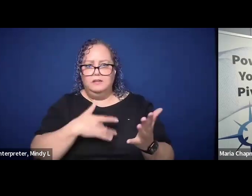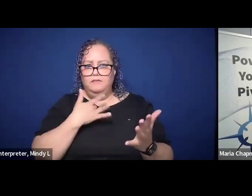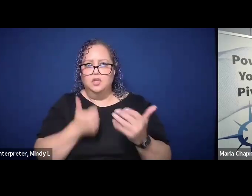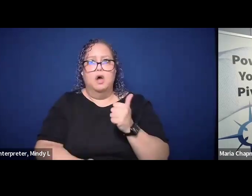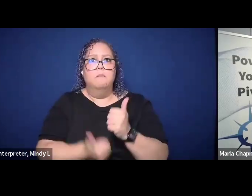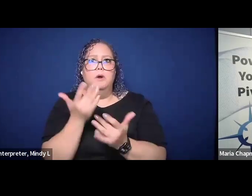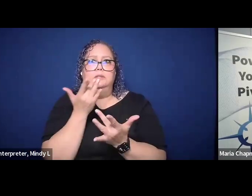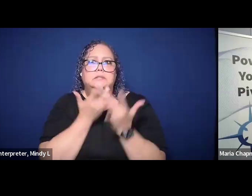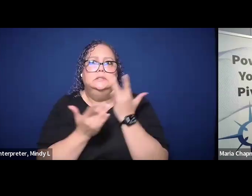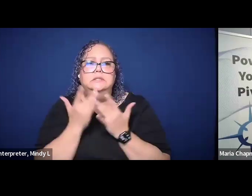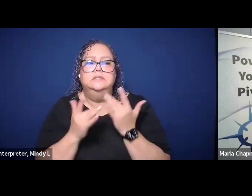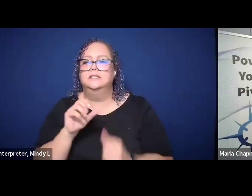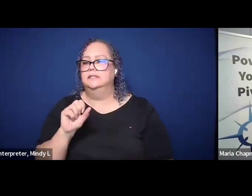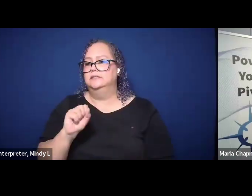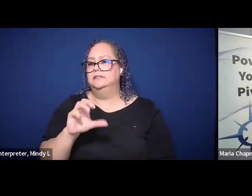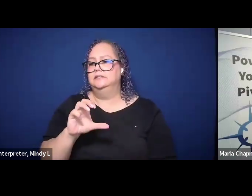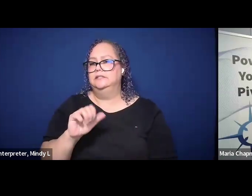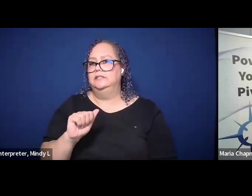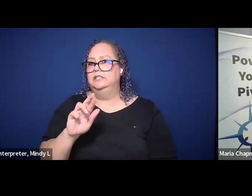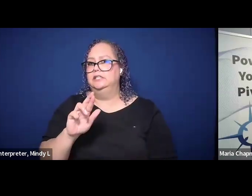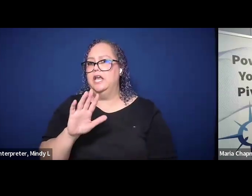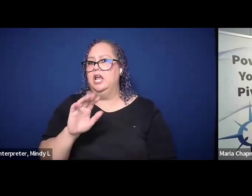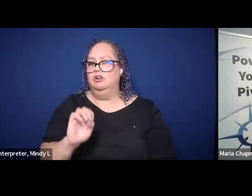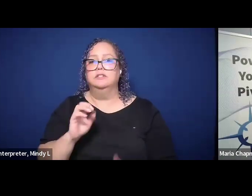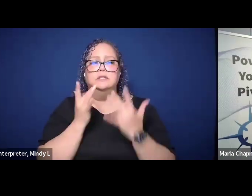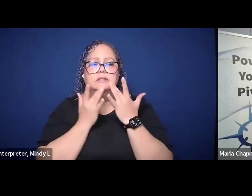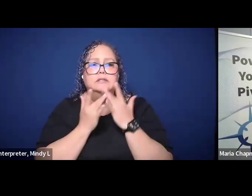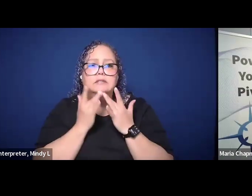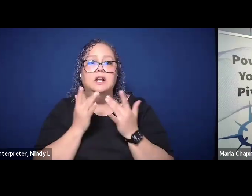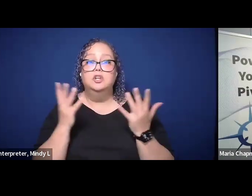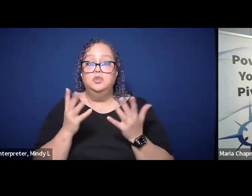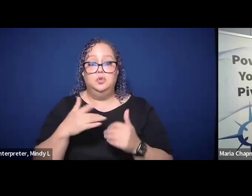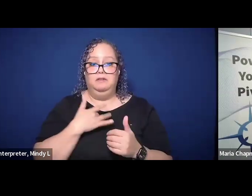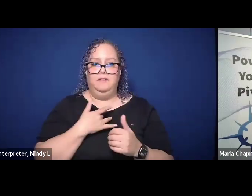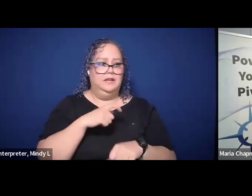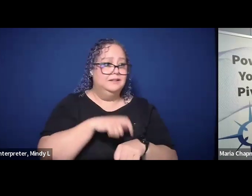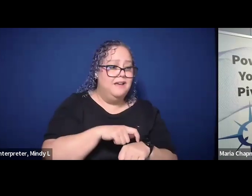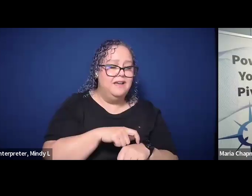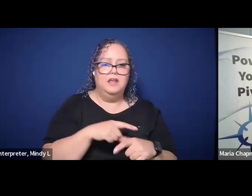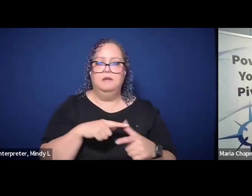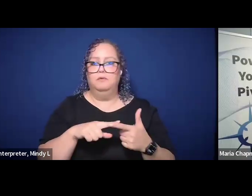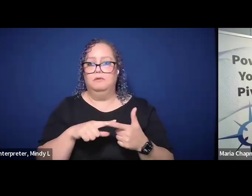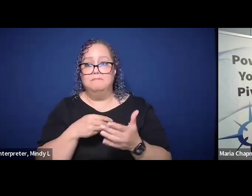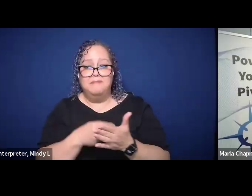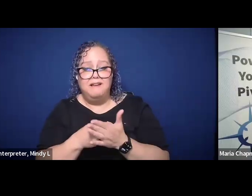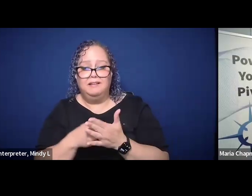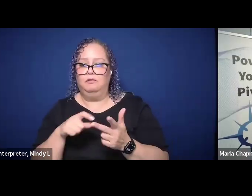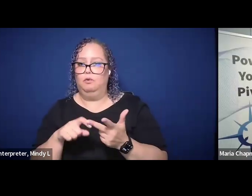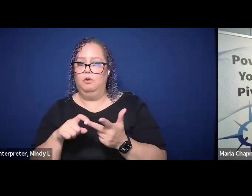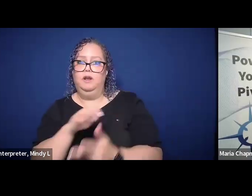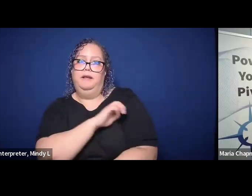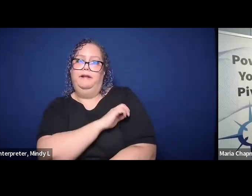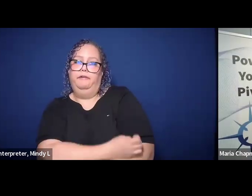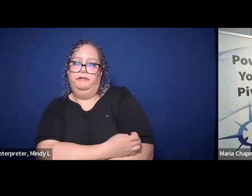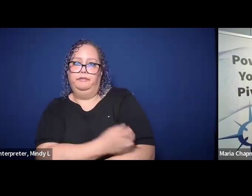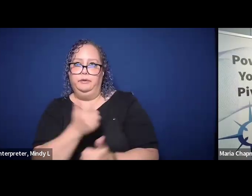struggle with time, with energy, or with money more as an entrepreneur who is starting a business or running a